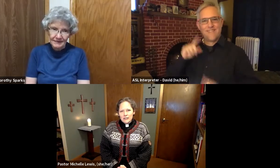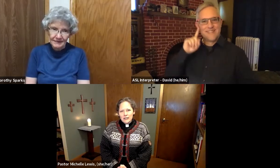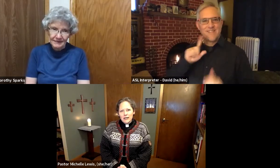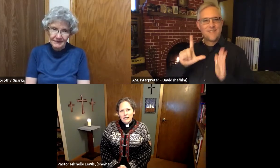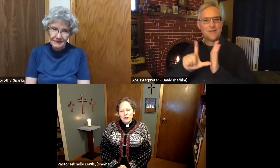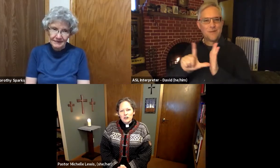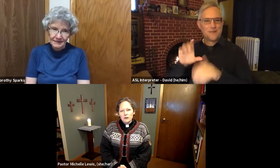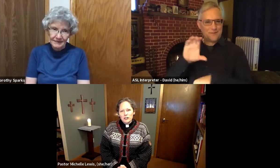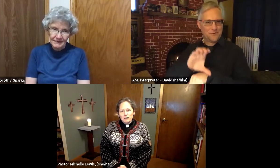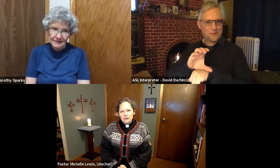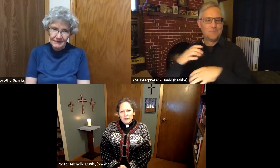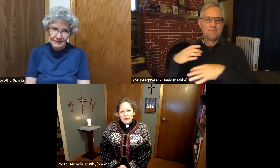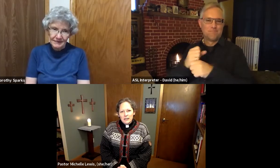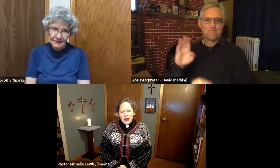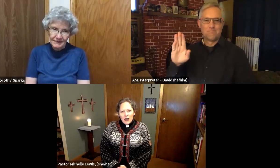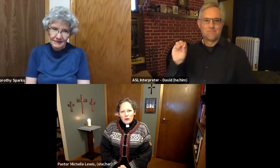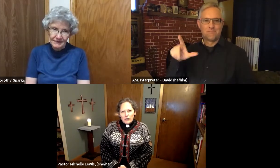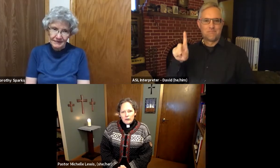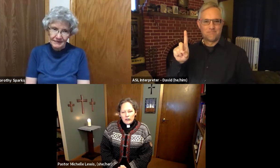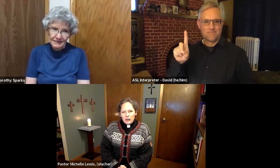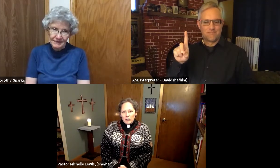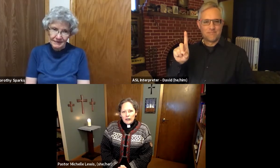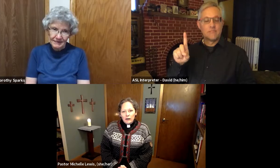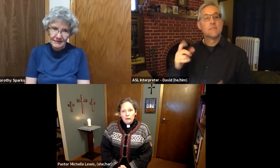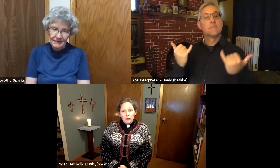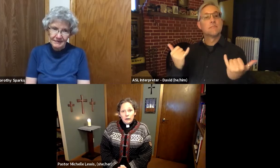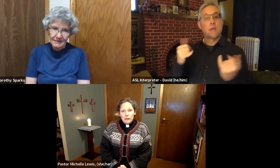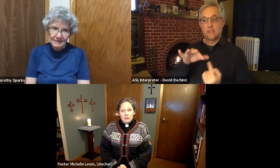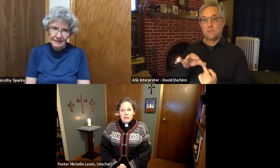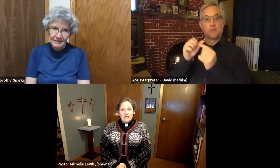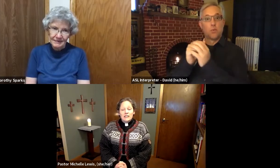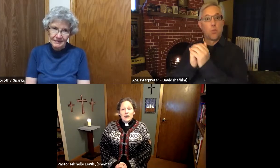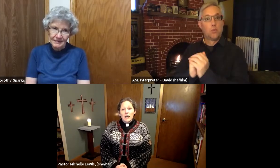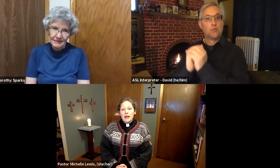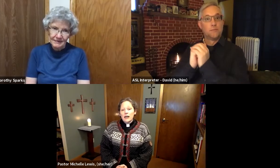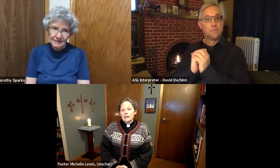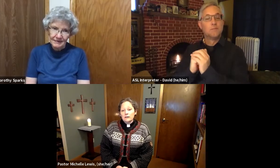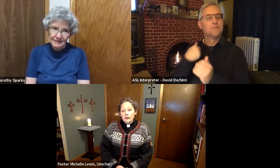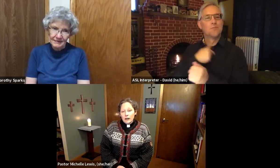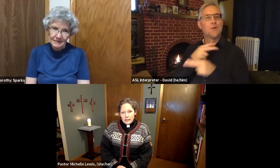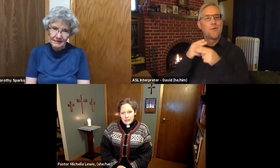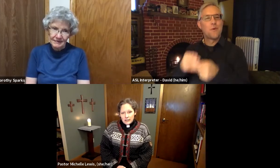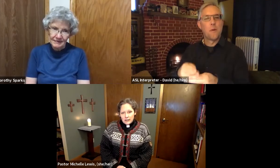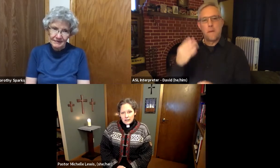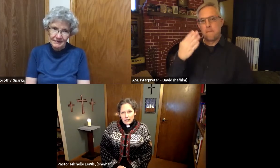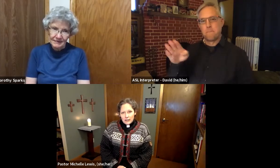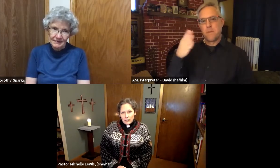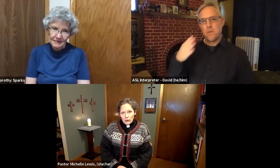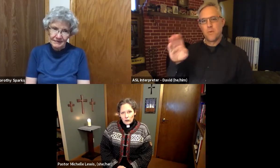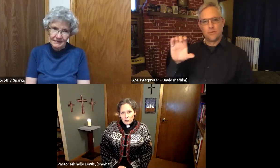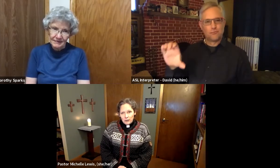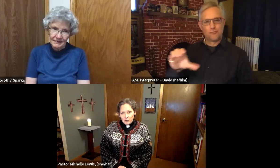This is a special worship service, which we are calling Blue Christmas and Longest